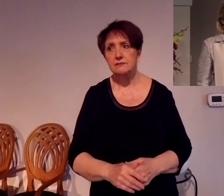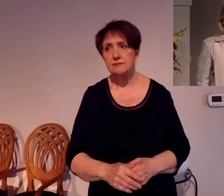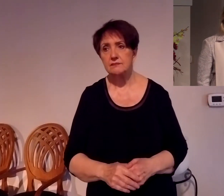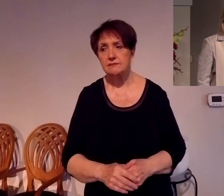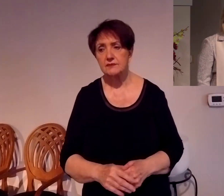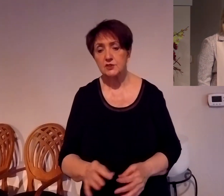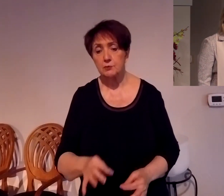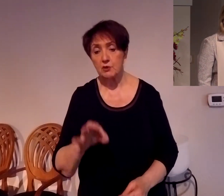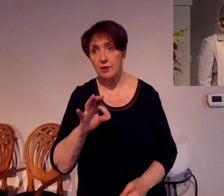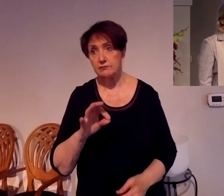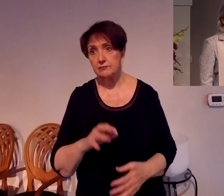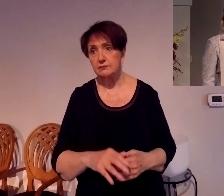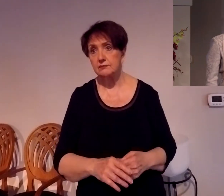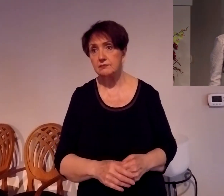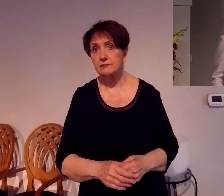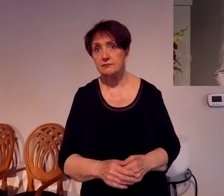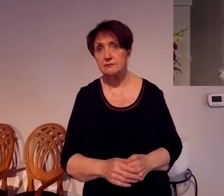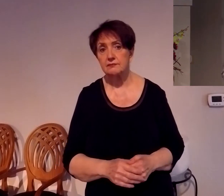Spirit.